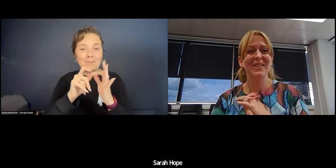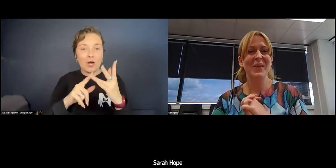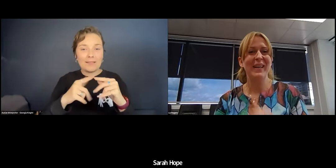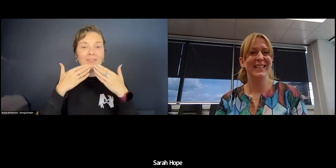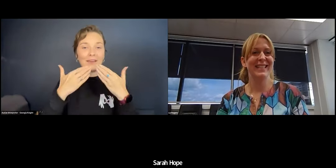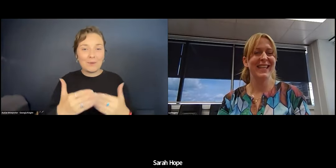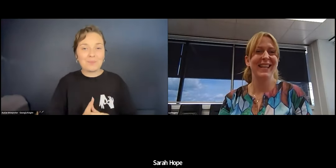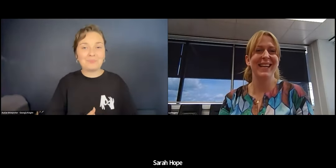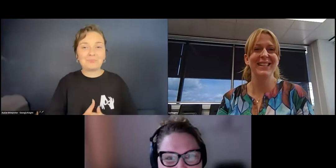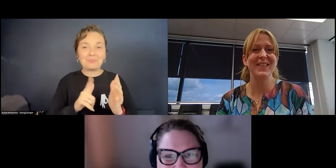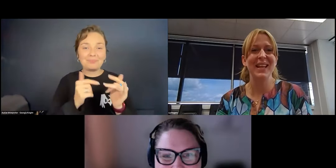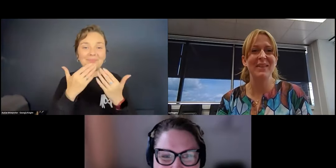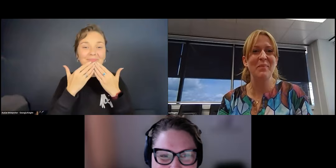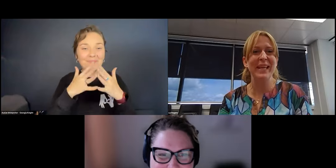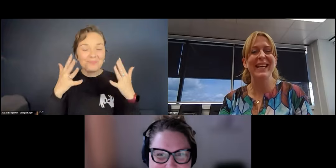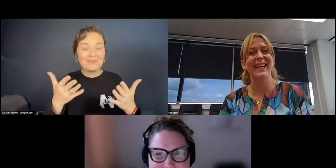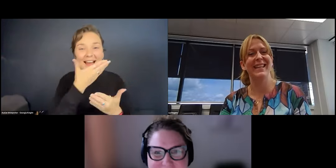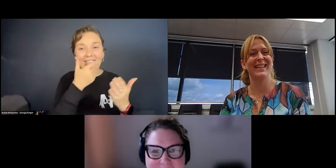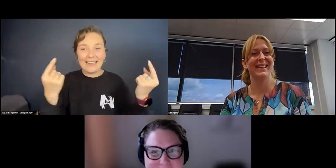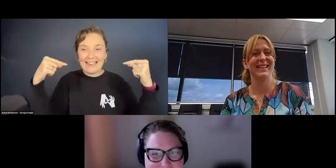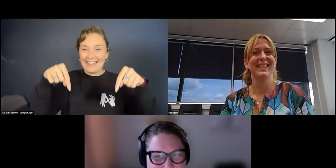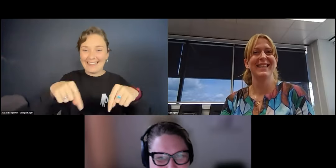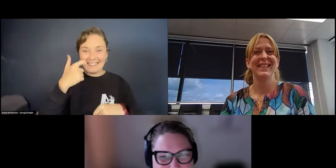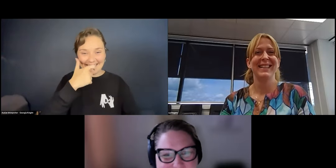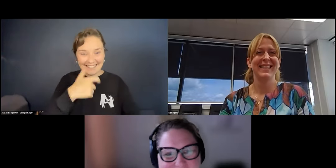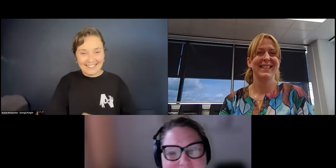Thank you so much. It's so lovely to be here.